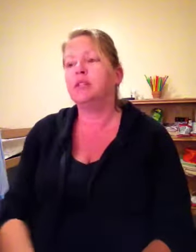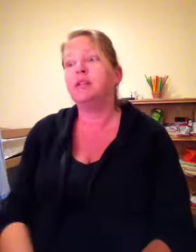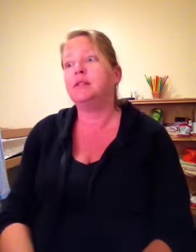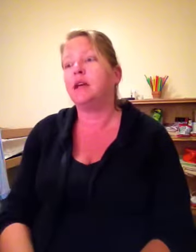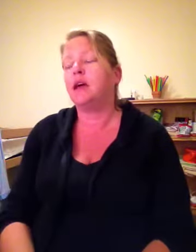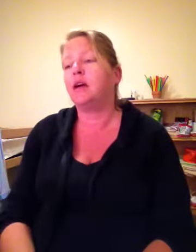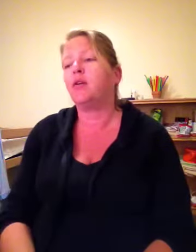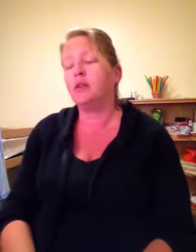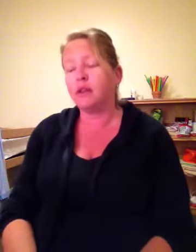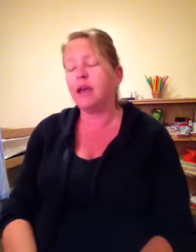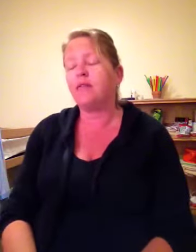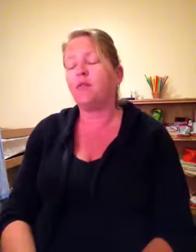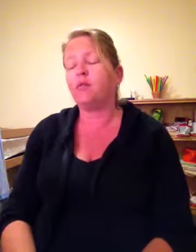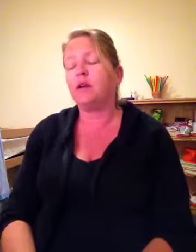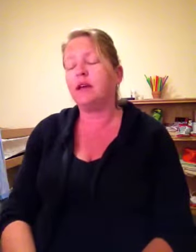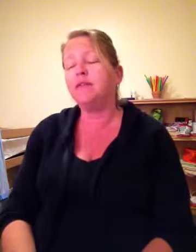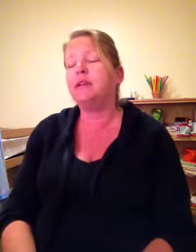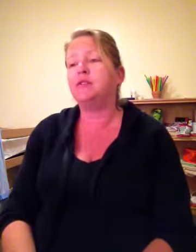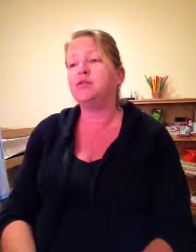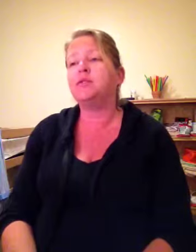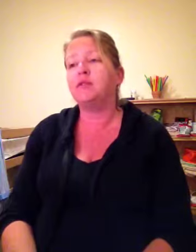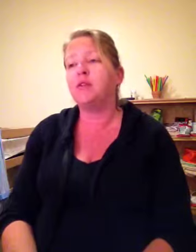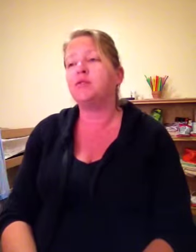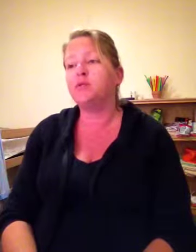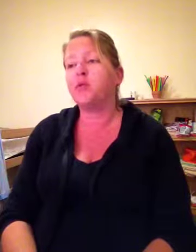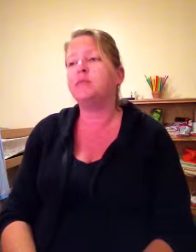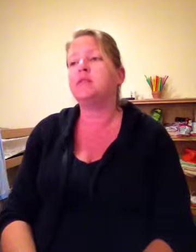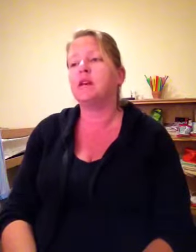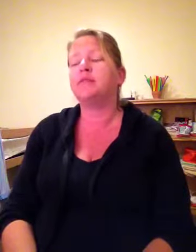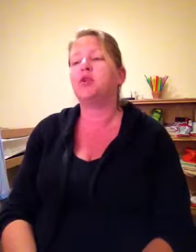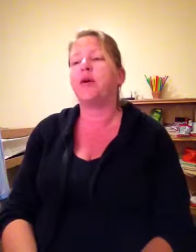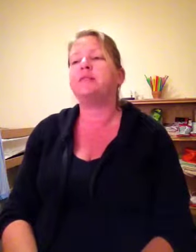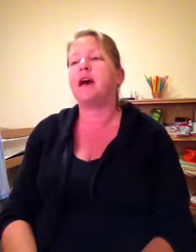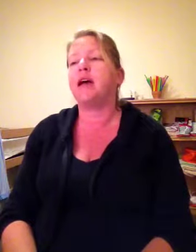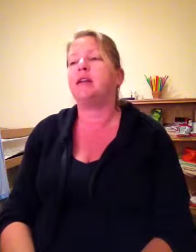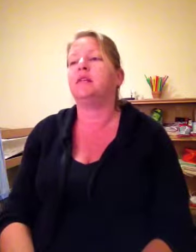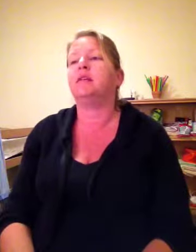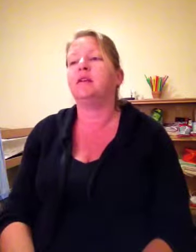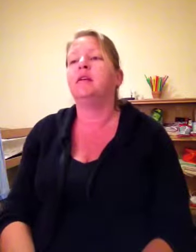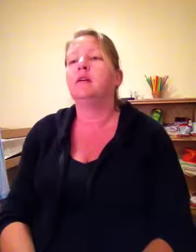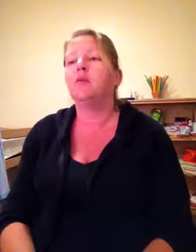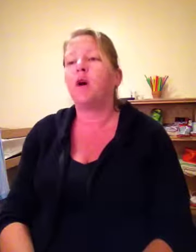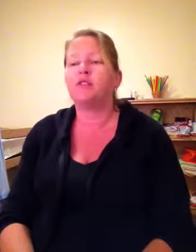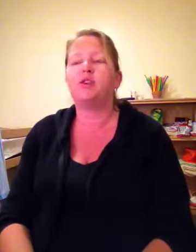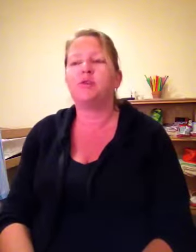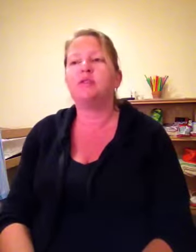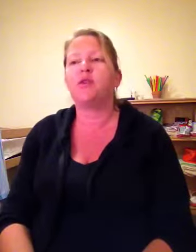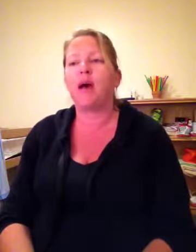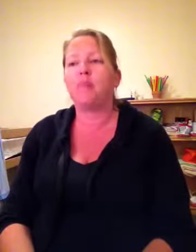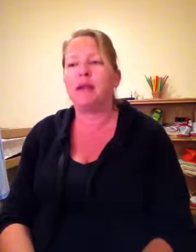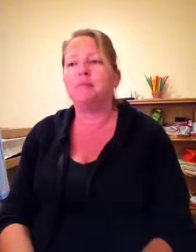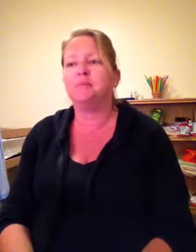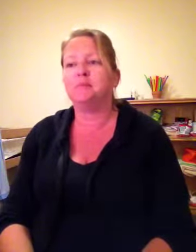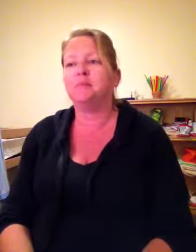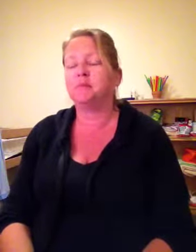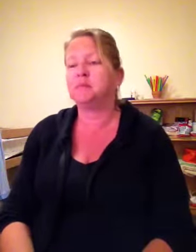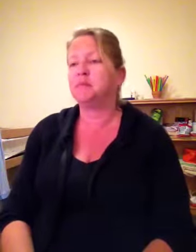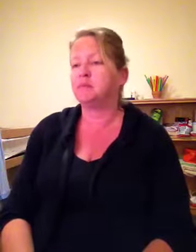she does currently have a definite interest in thunderstorms and loves to go outside and watch those as they're happening. I feel the same way, so I share